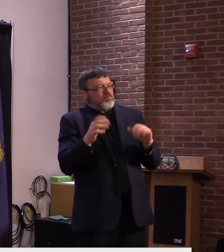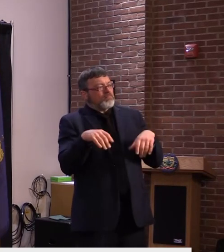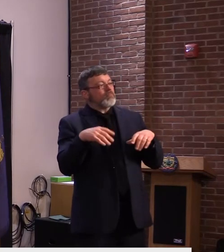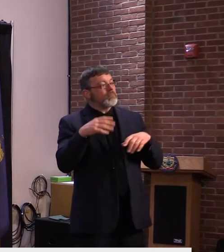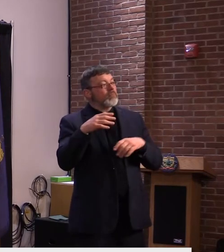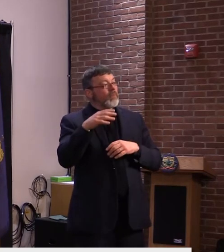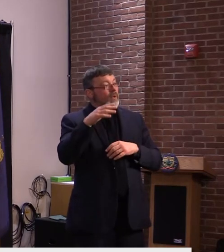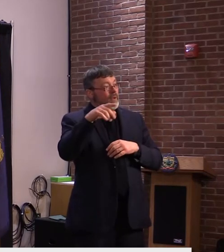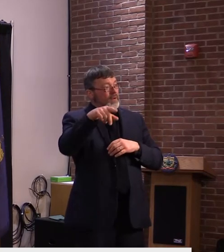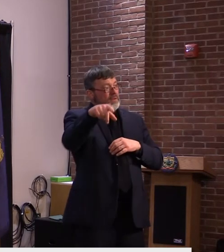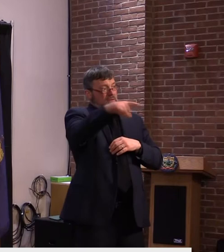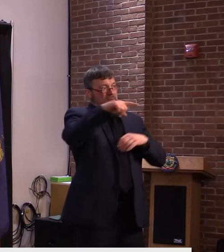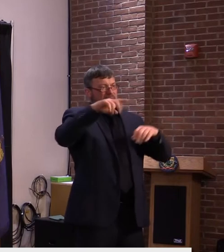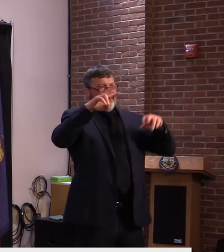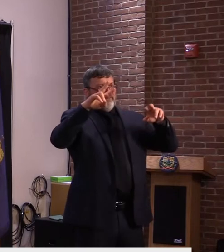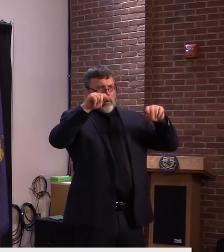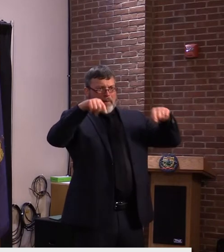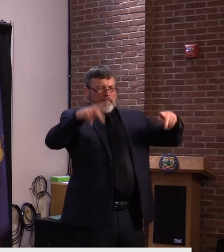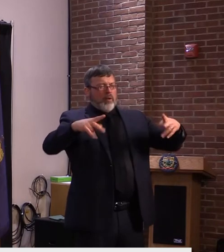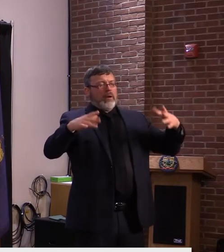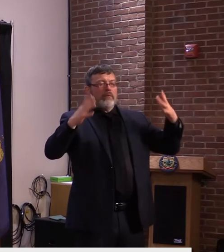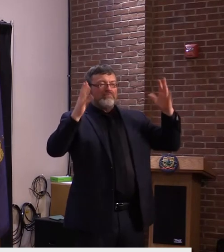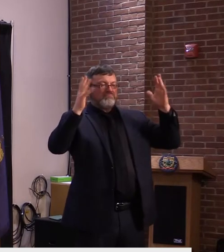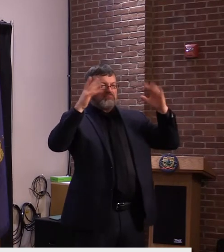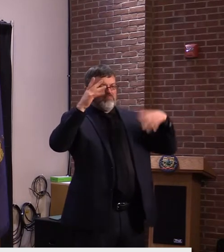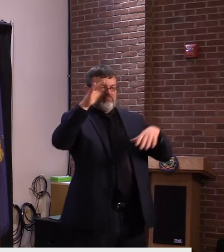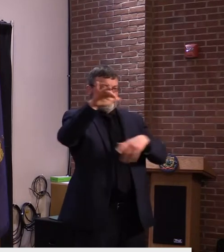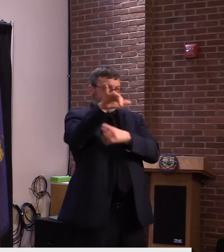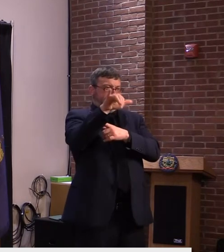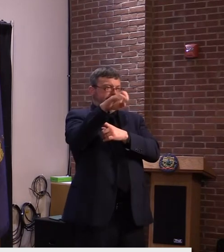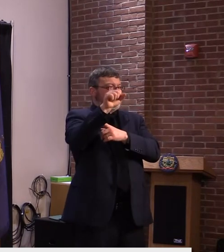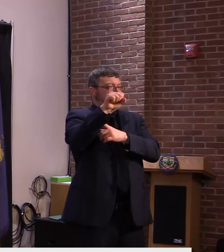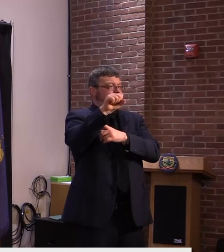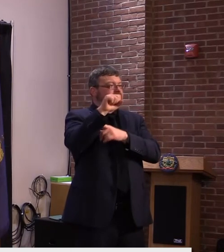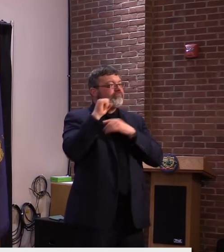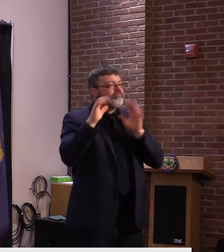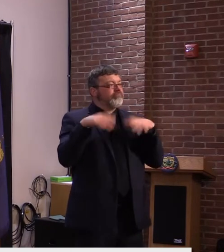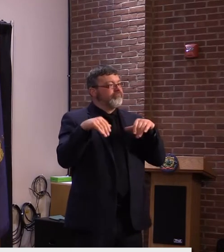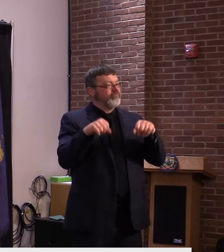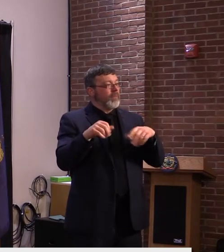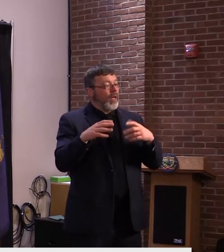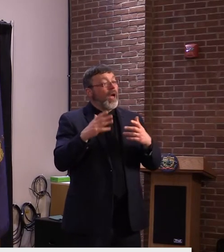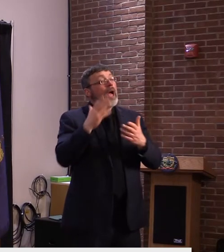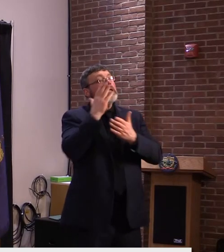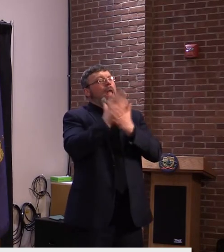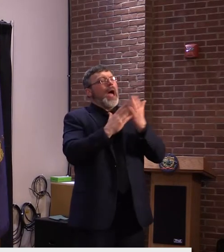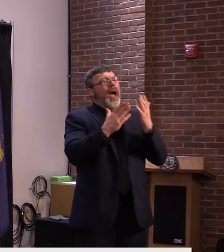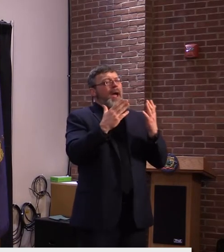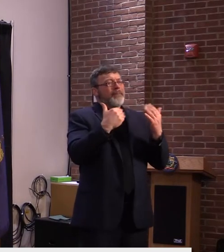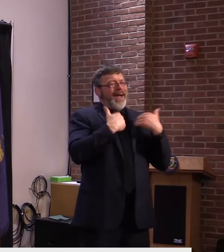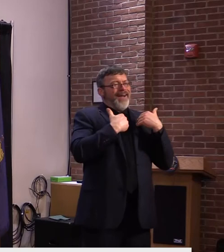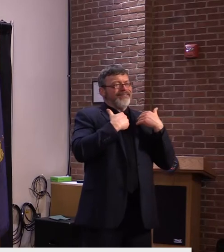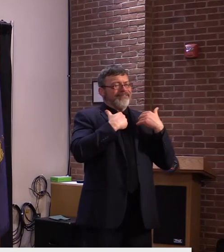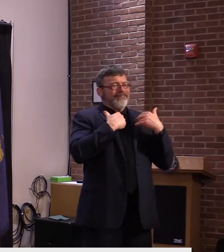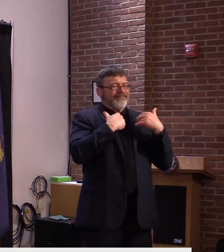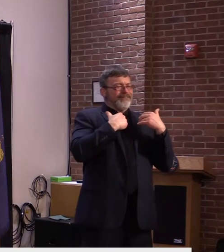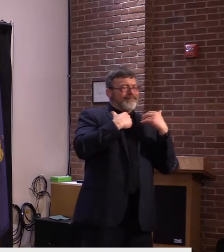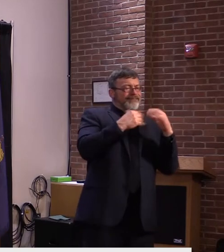really want this. There are uglies about it, I'll be candid, but this, on balance,